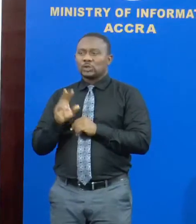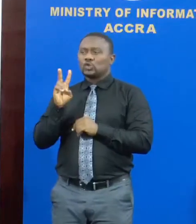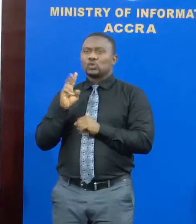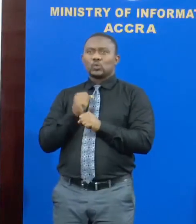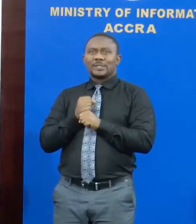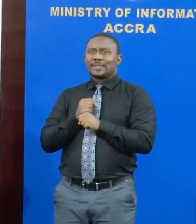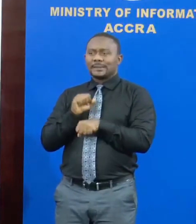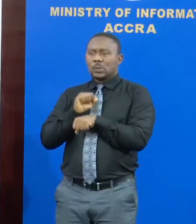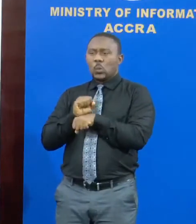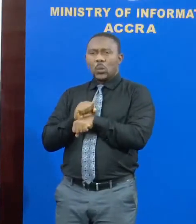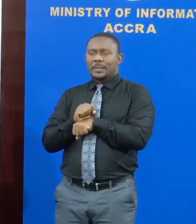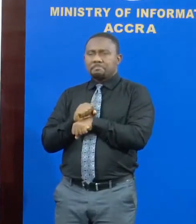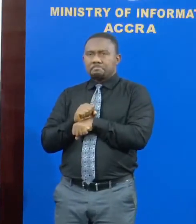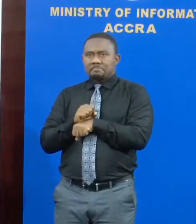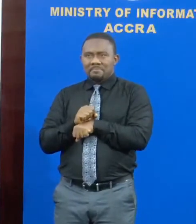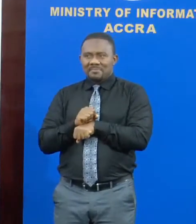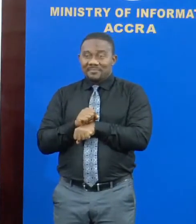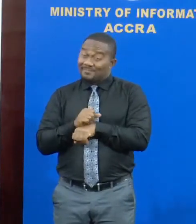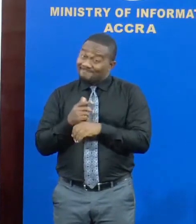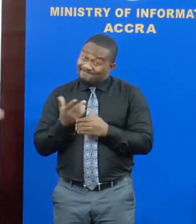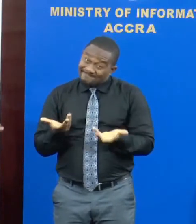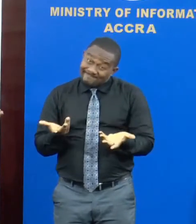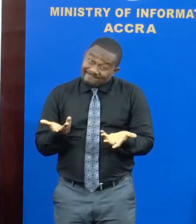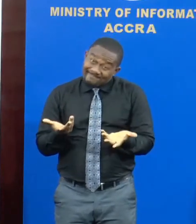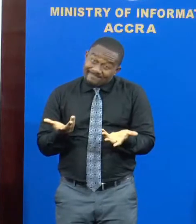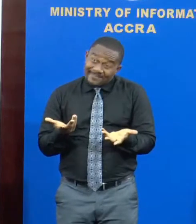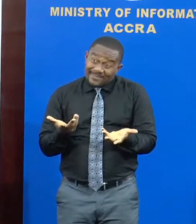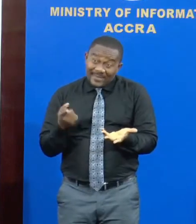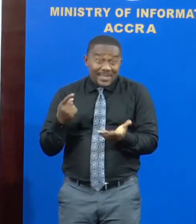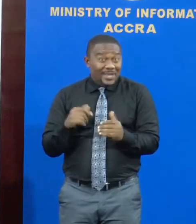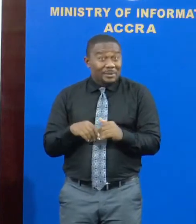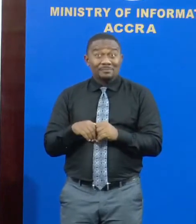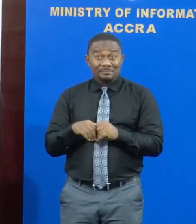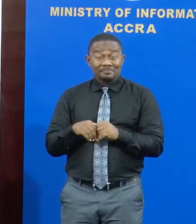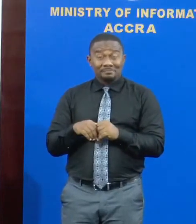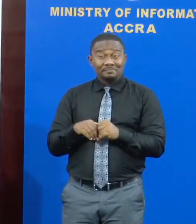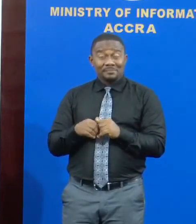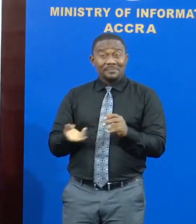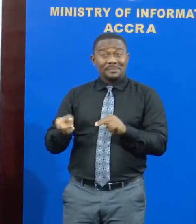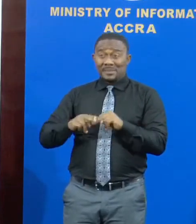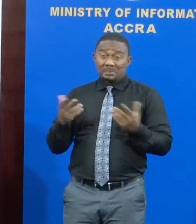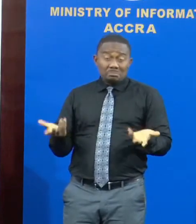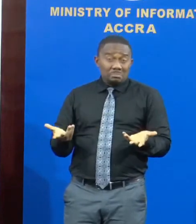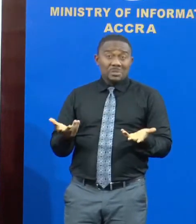penalty of reduced pension. So all of a sudden, they want to be 2 years older.